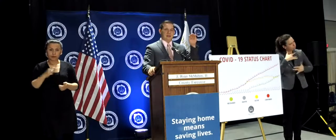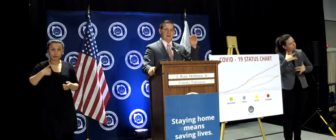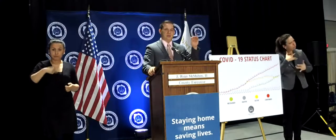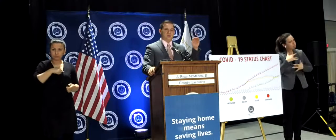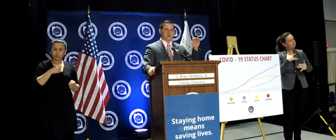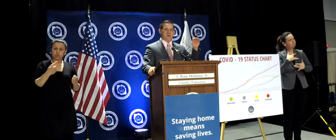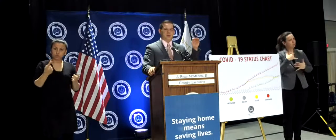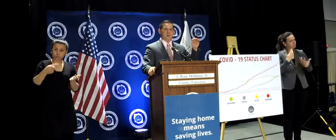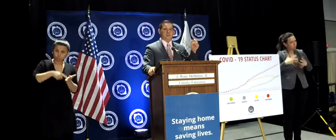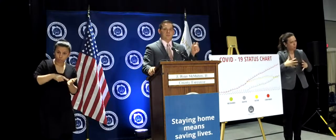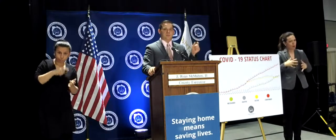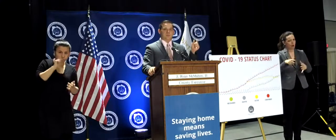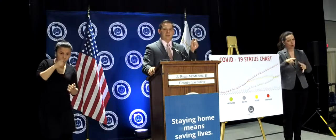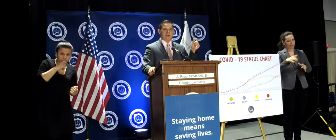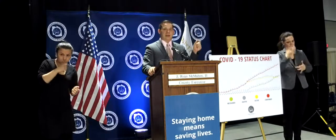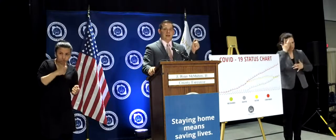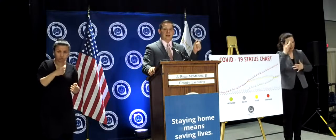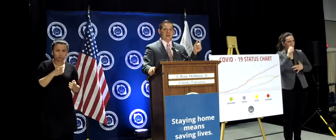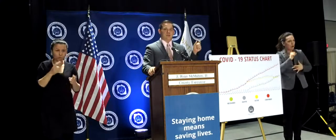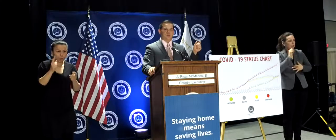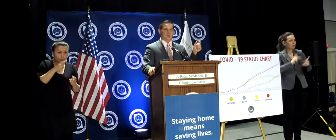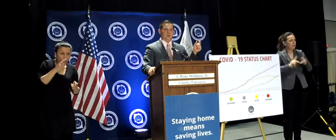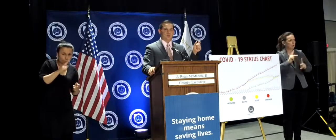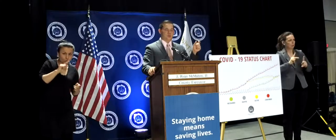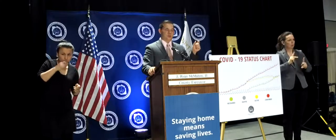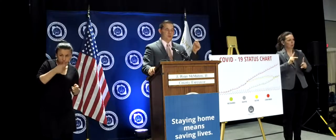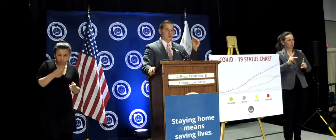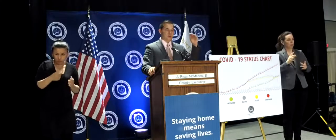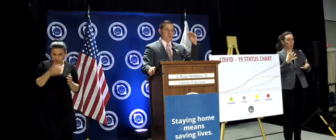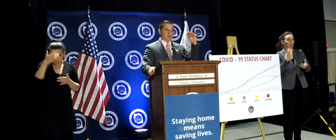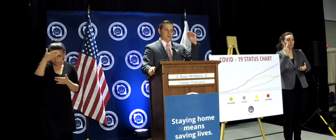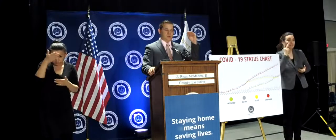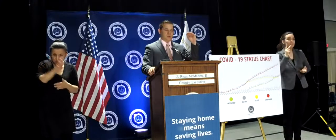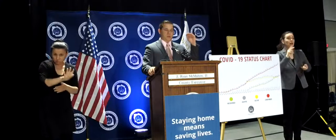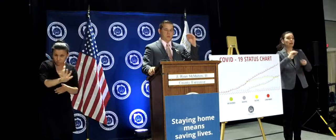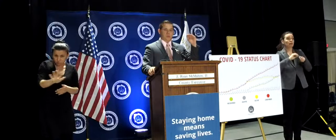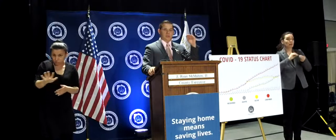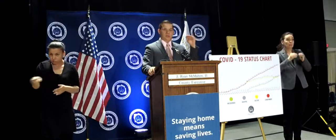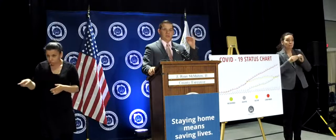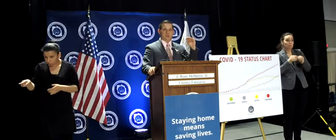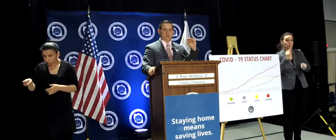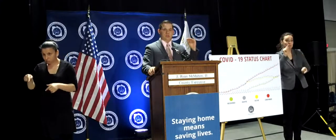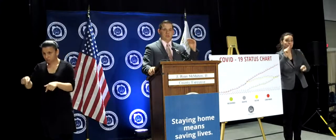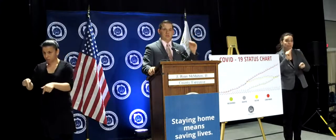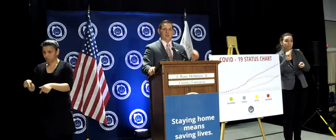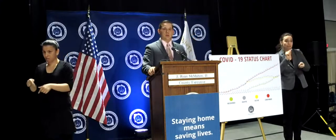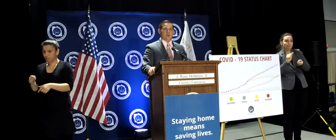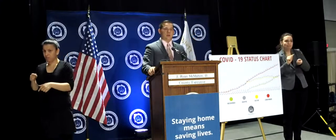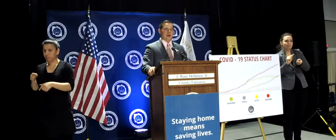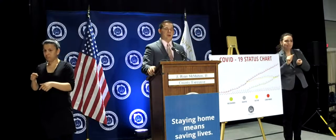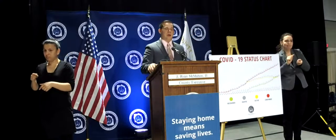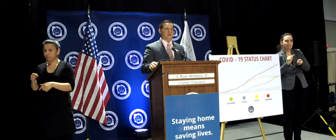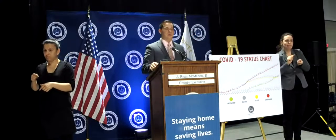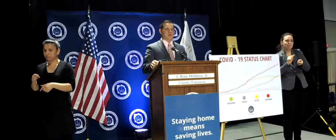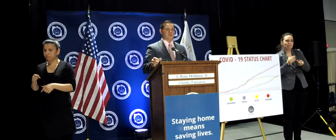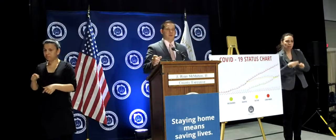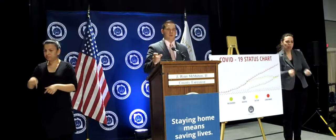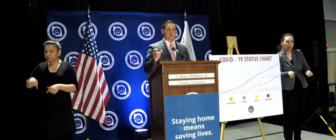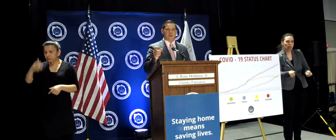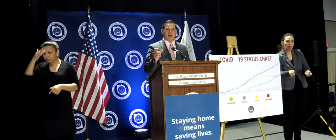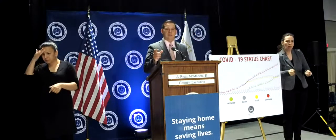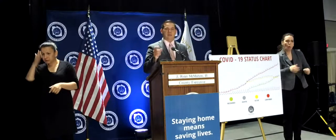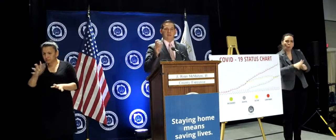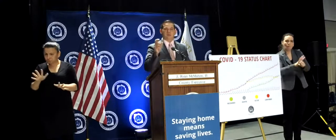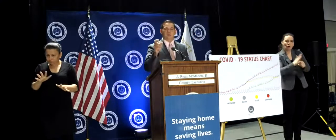testing demand each week, based off of the guidelines we've all been using, will slowly diminish. And that allows us